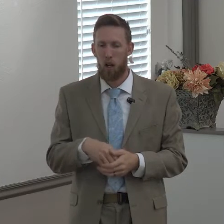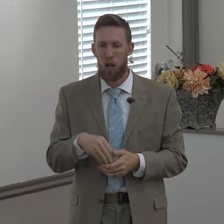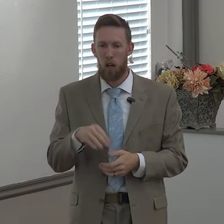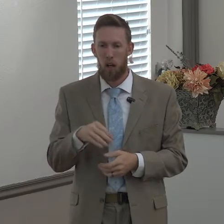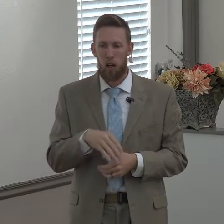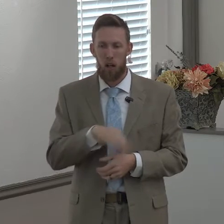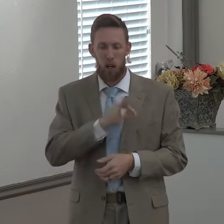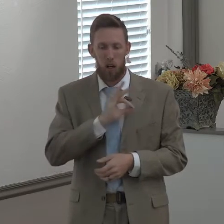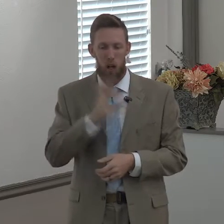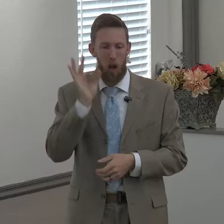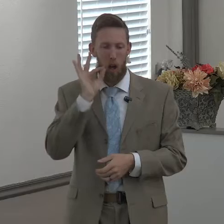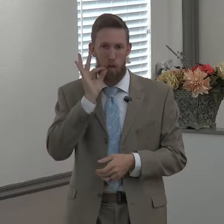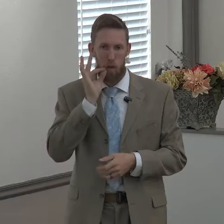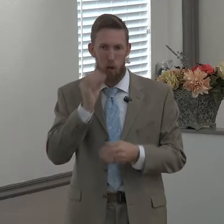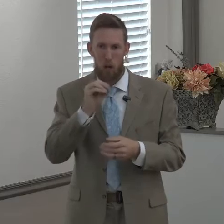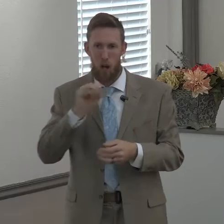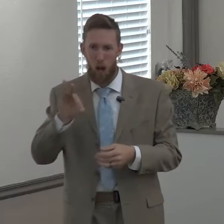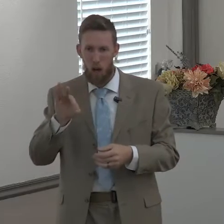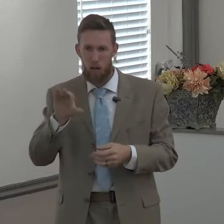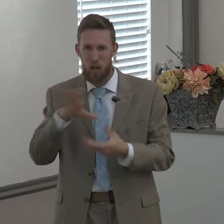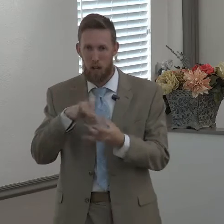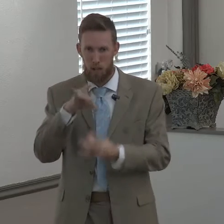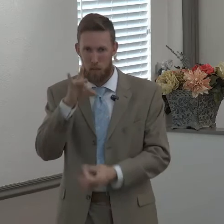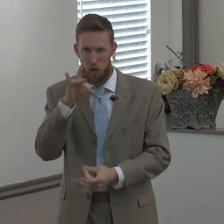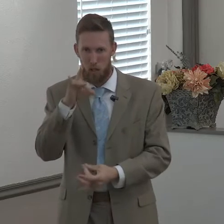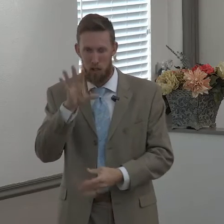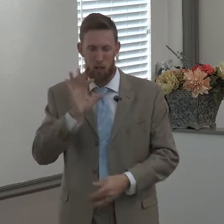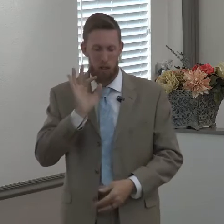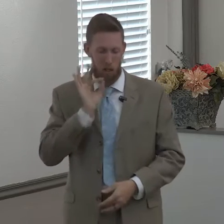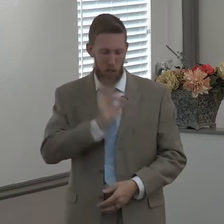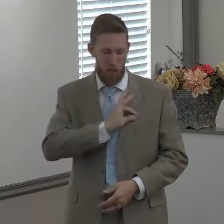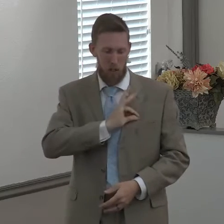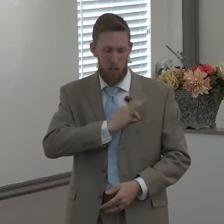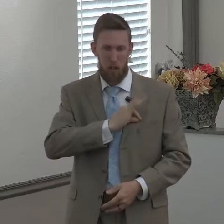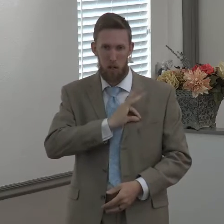because you don't have the right kind of love.